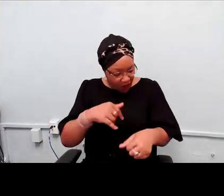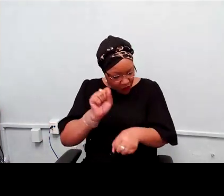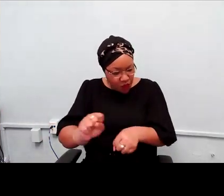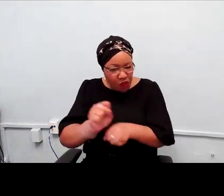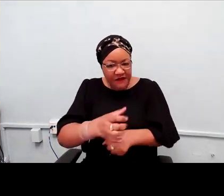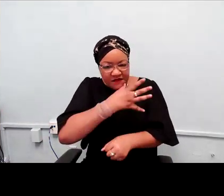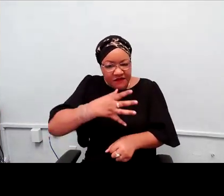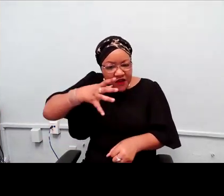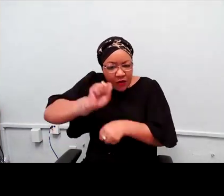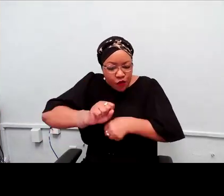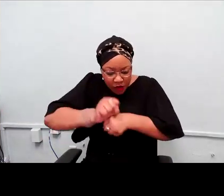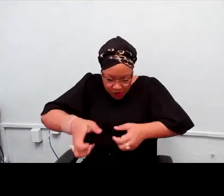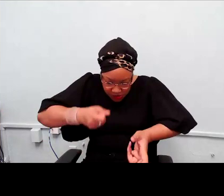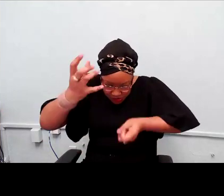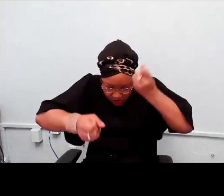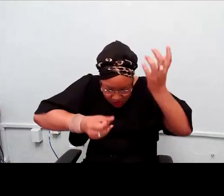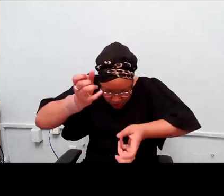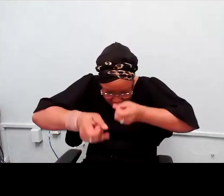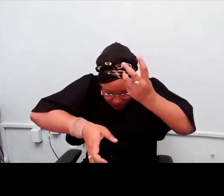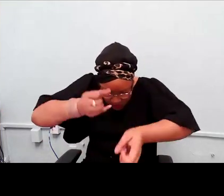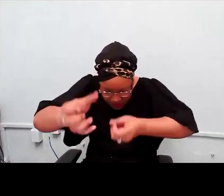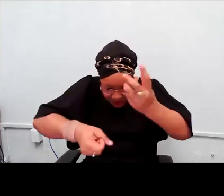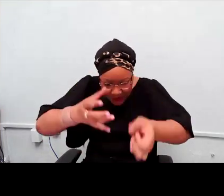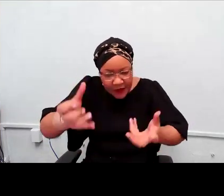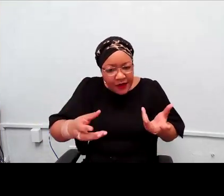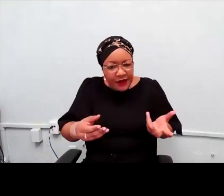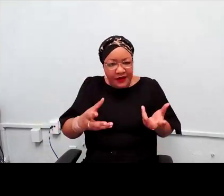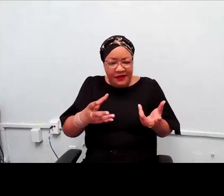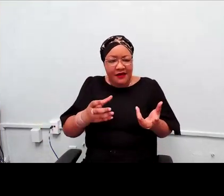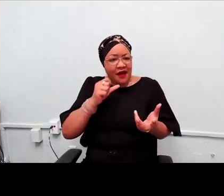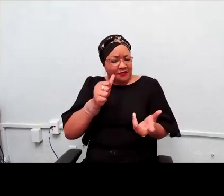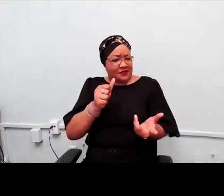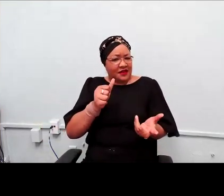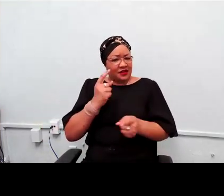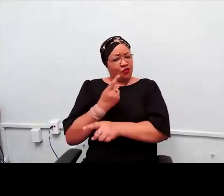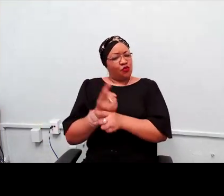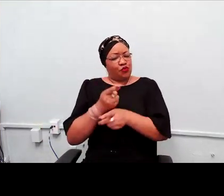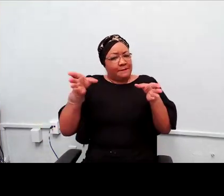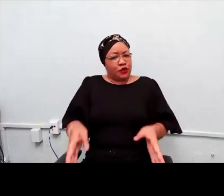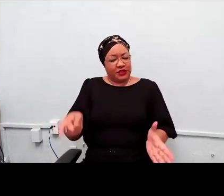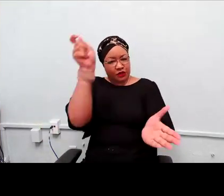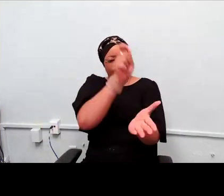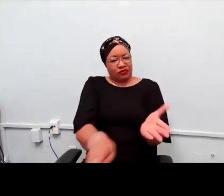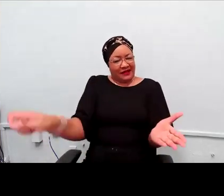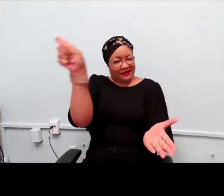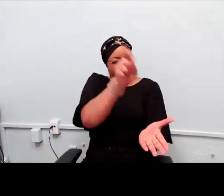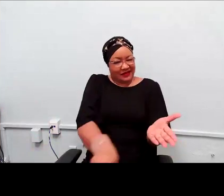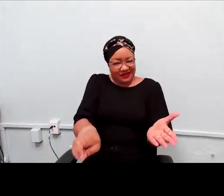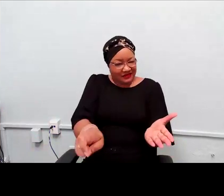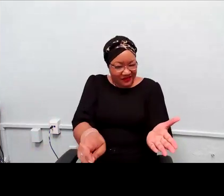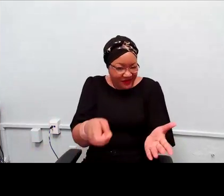hands broadened and calloused, not fit to hold the quill, numbed into an animal stupor by the